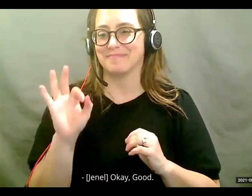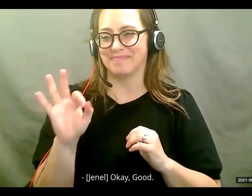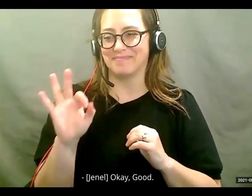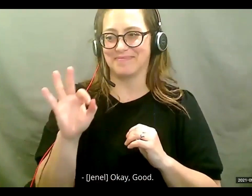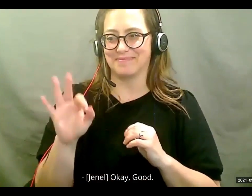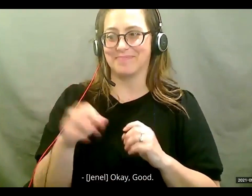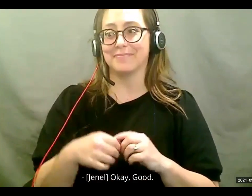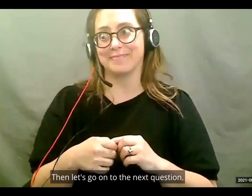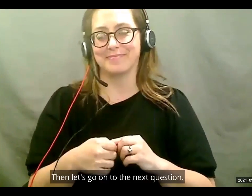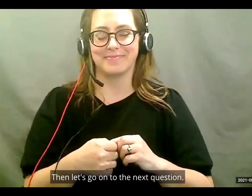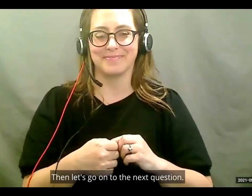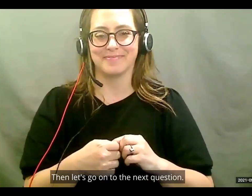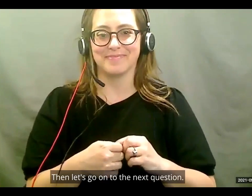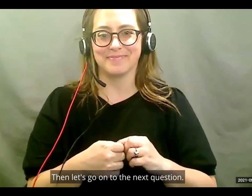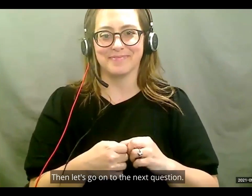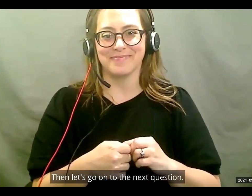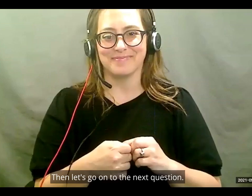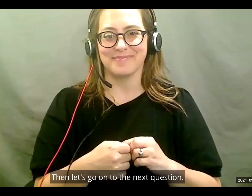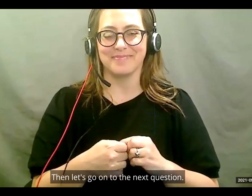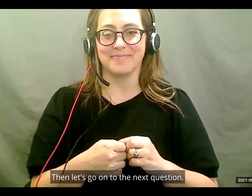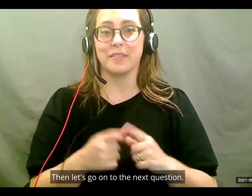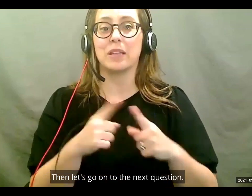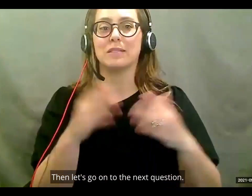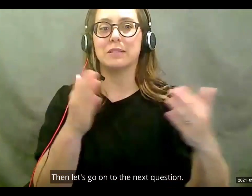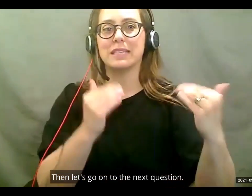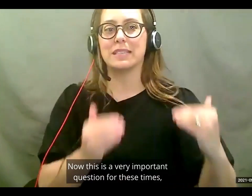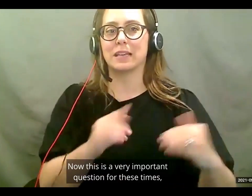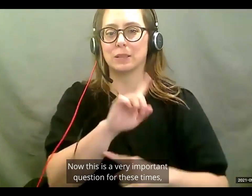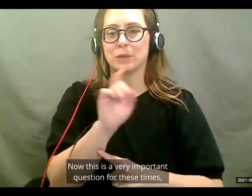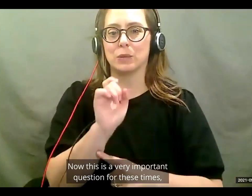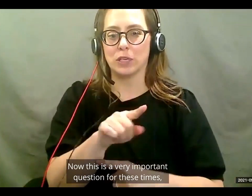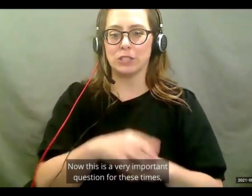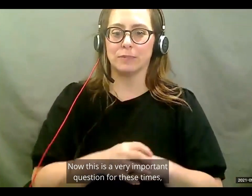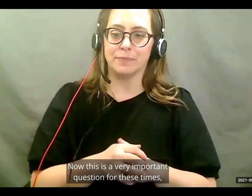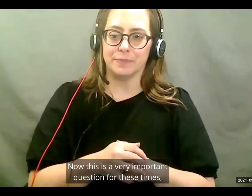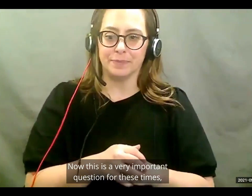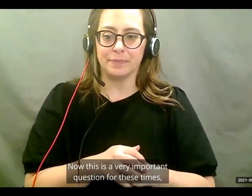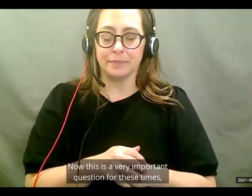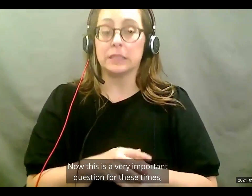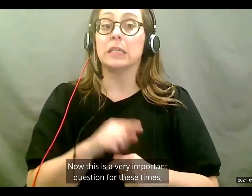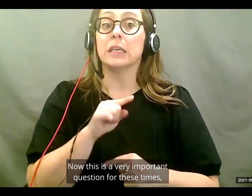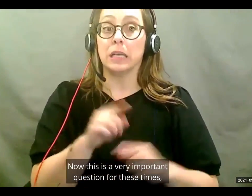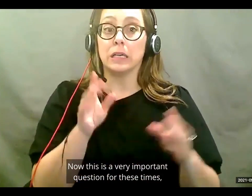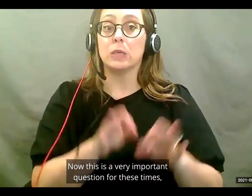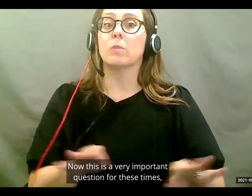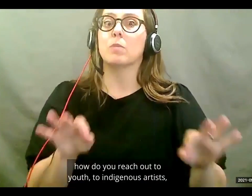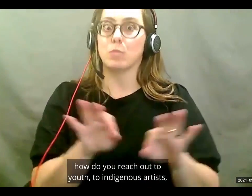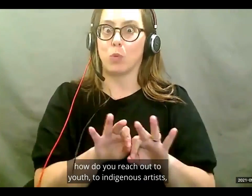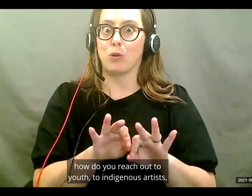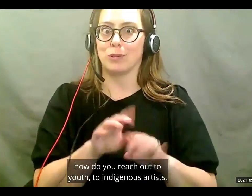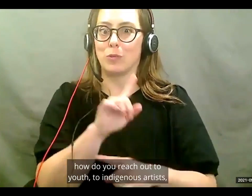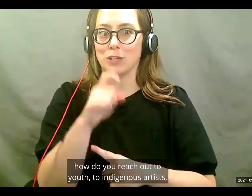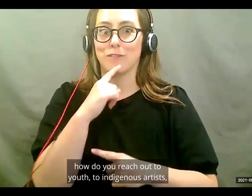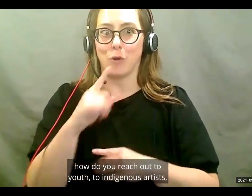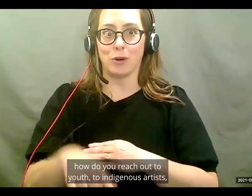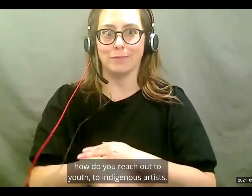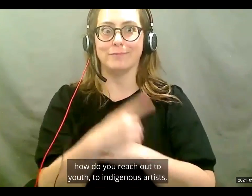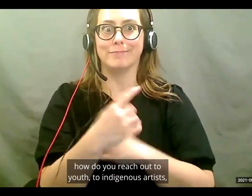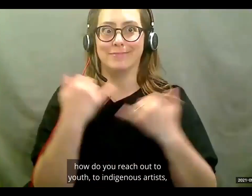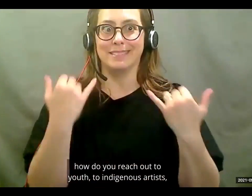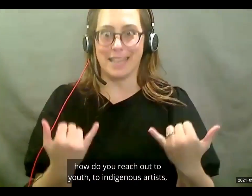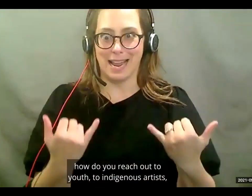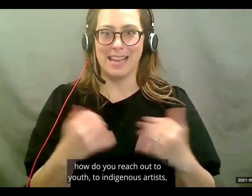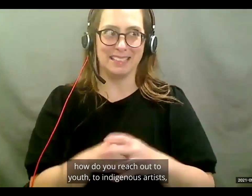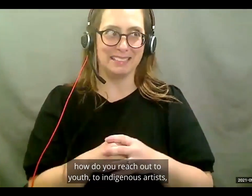great. Then let's go on to the next question. Now, this is a very important question for these times. How do you reach out to